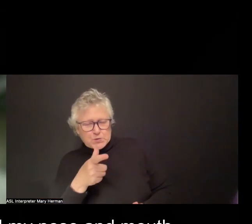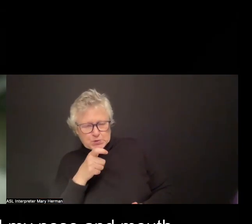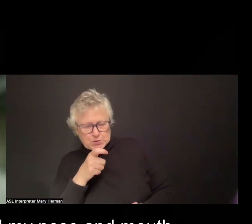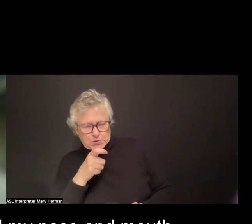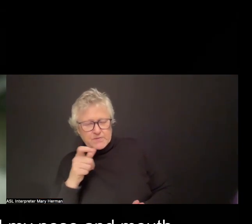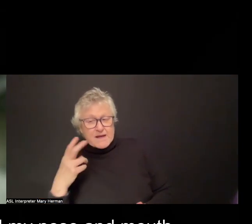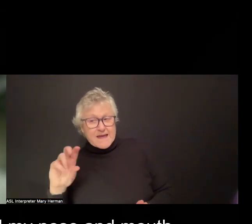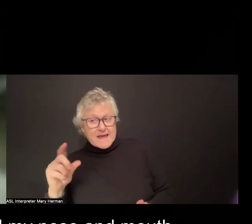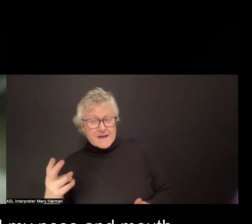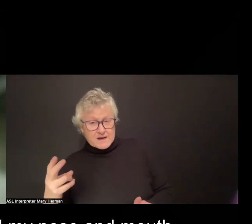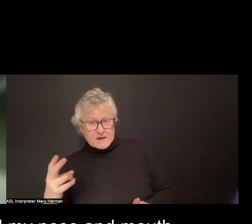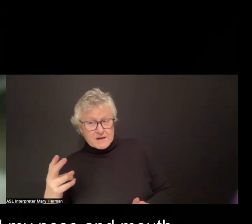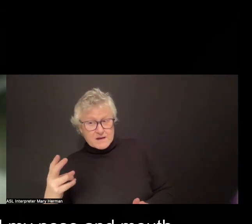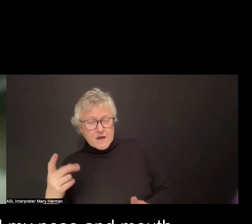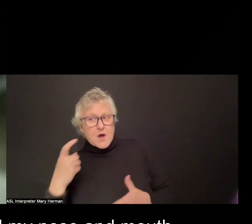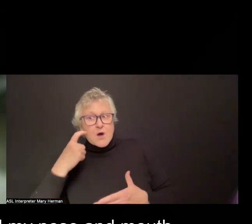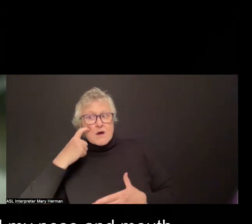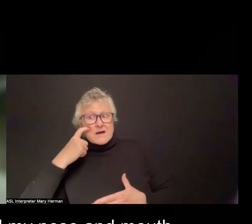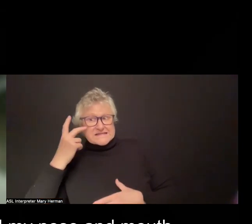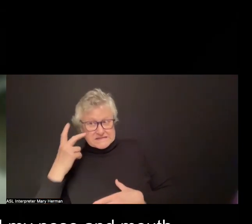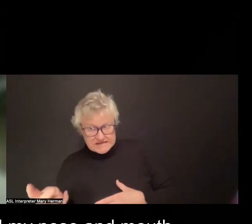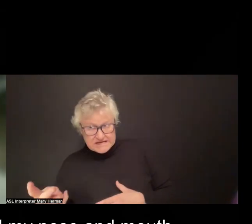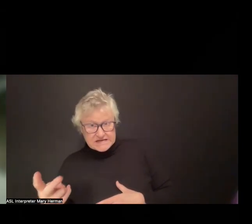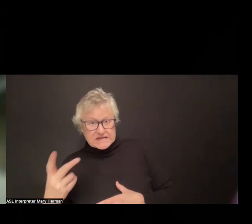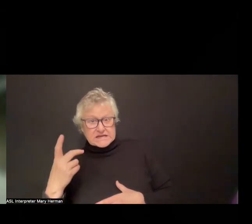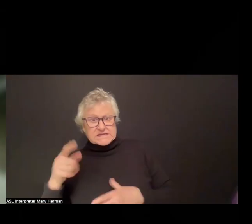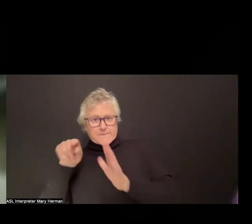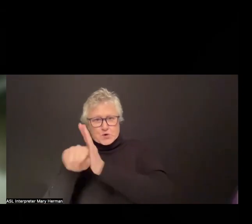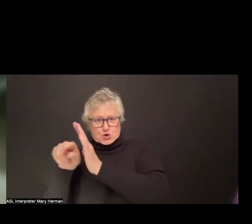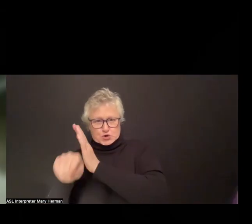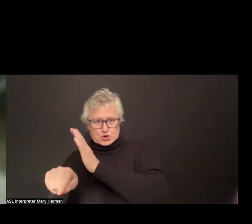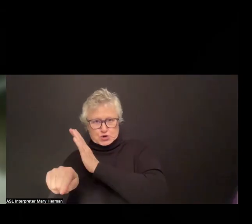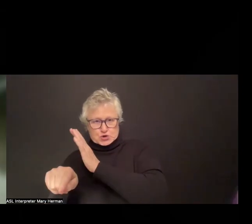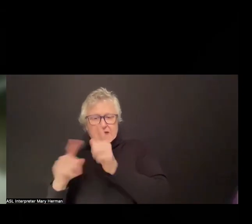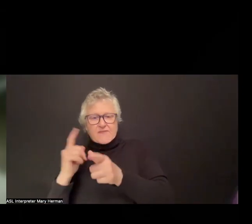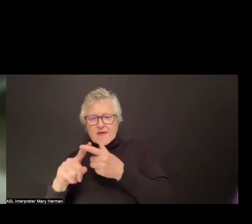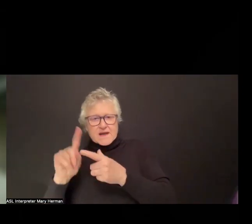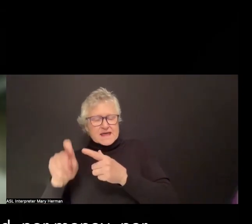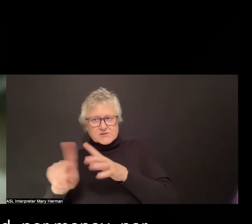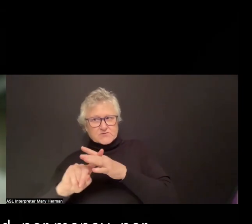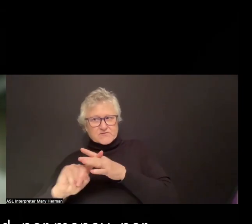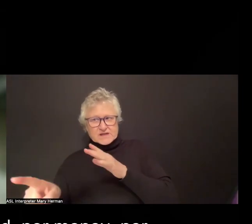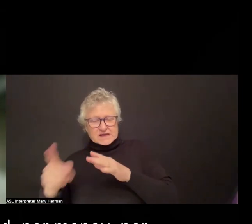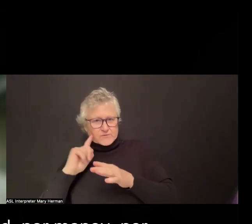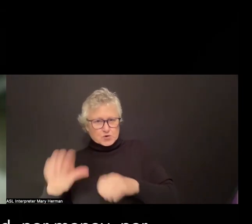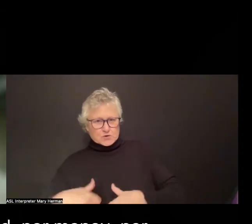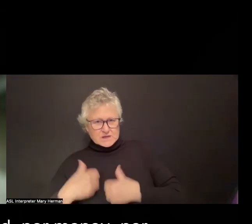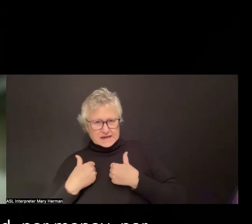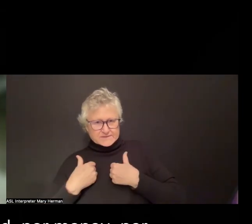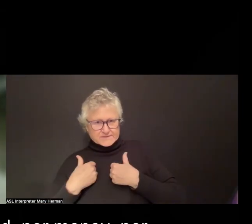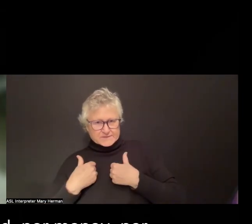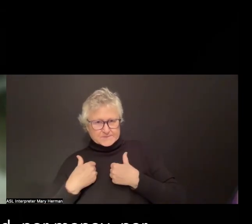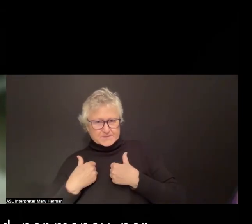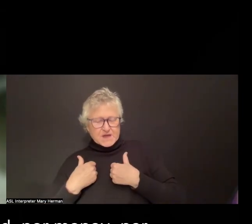Apple miasma filled my nose and mouth and eyes and ears, and I feared would make me drunk just from breathing it. I had neither food nor money